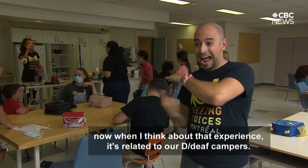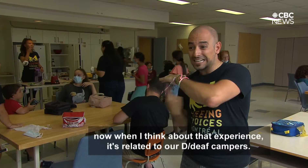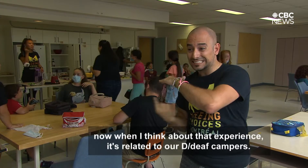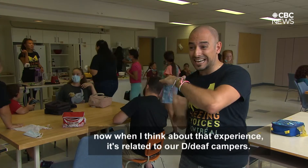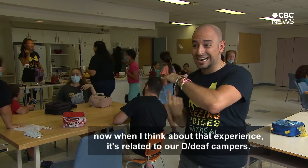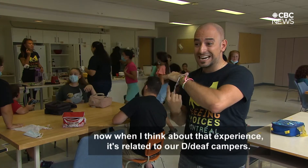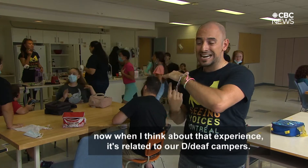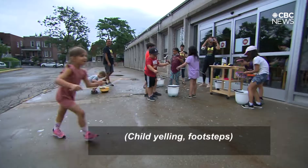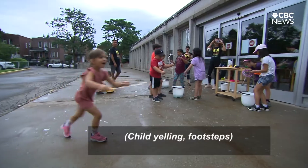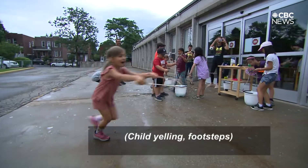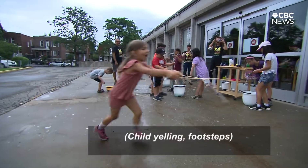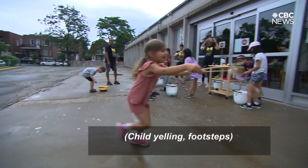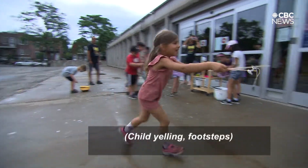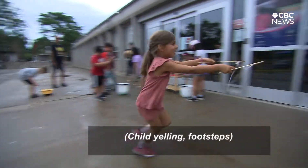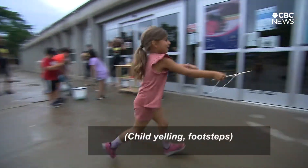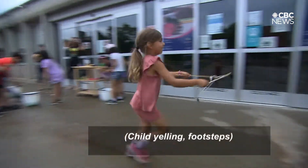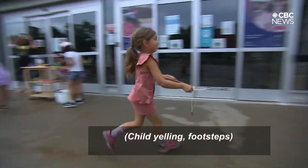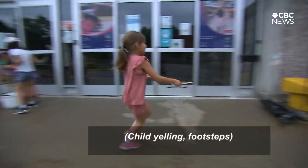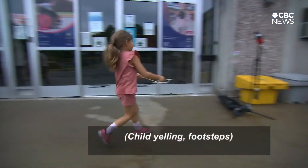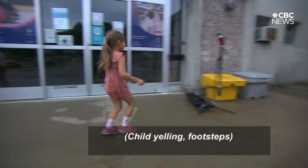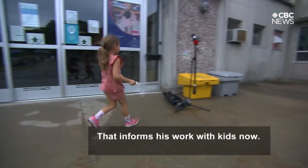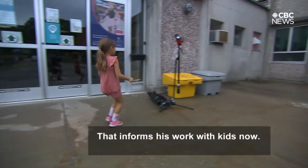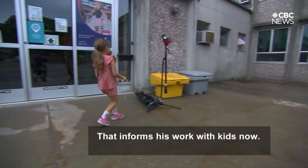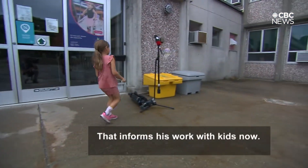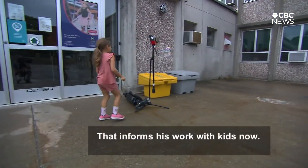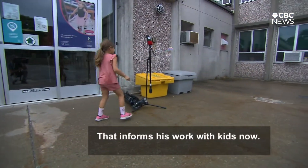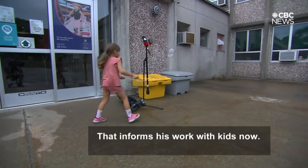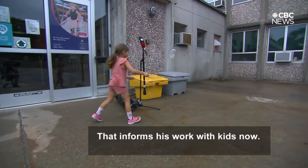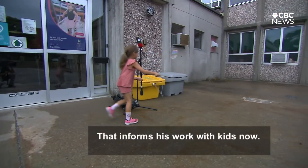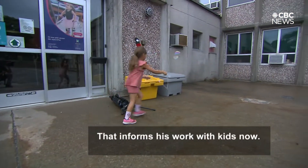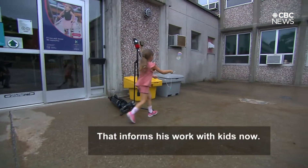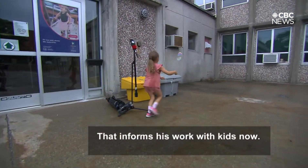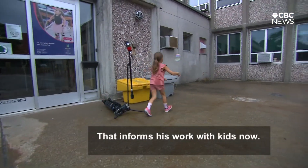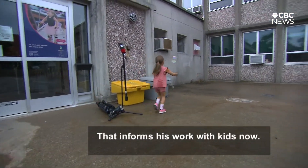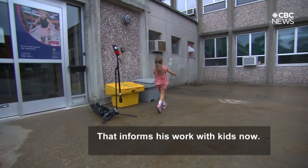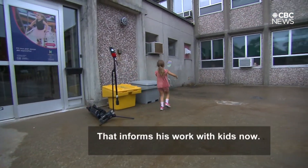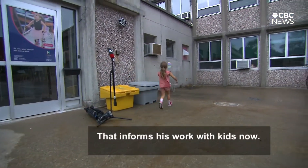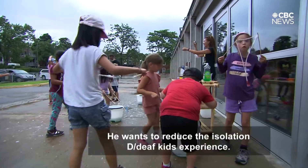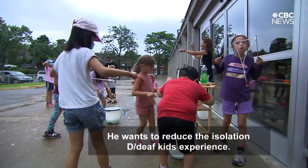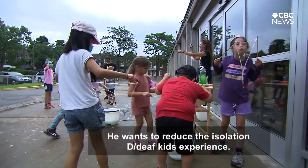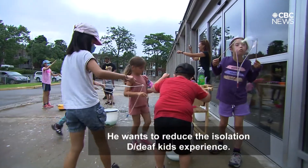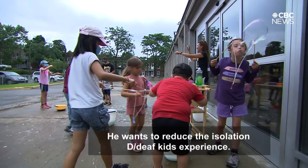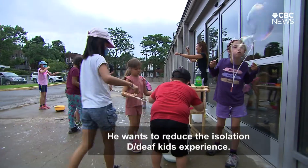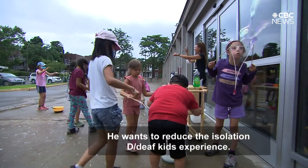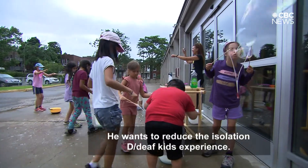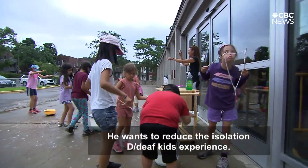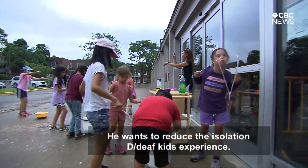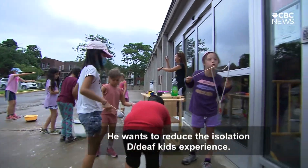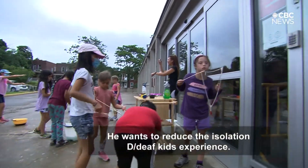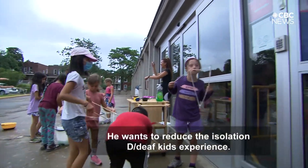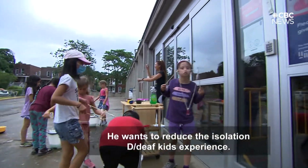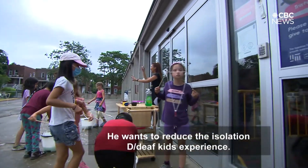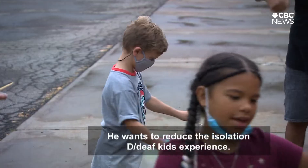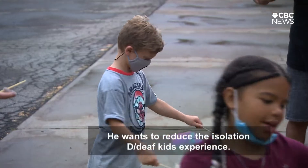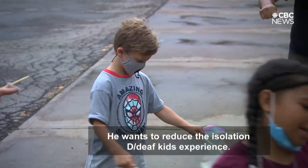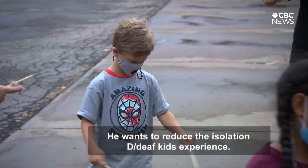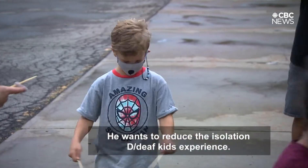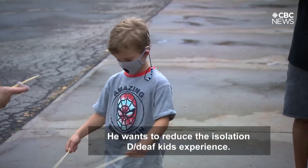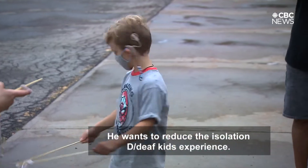deaf campers. That informs his work with kids now, so he wants to reduce the isolation deaf kids